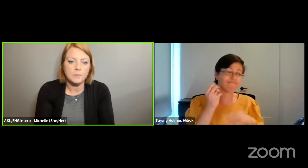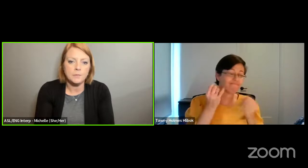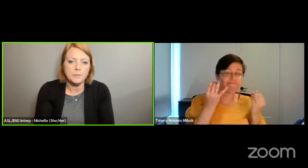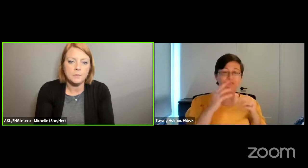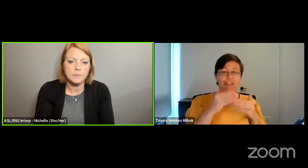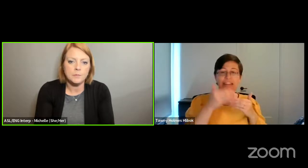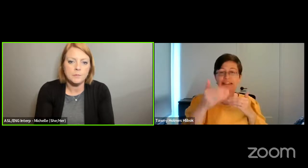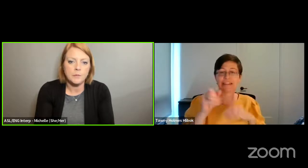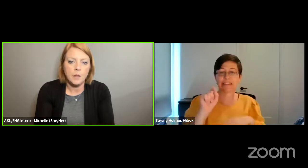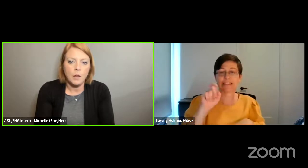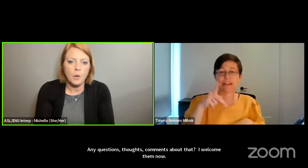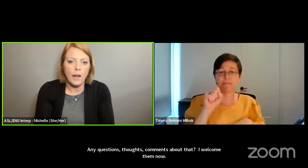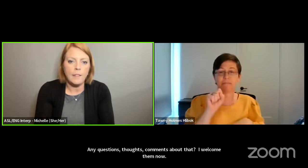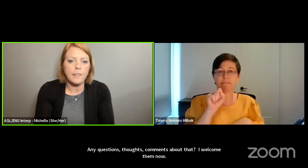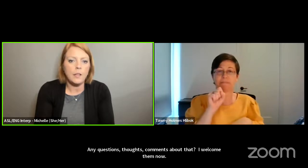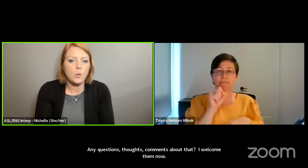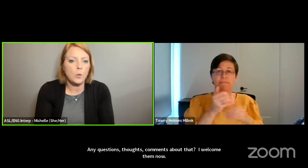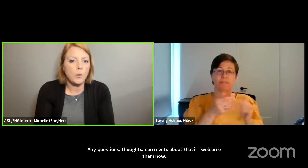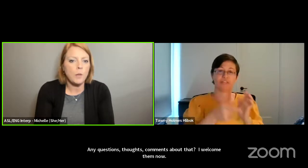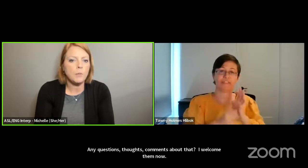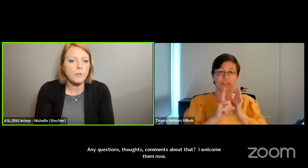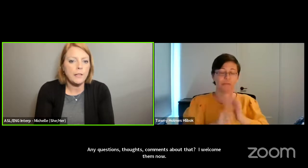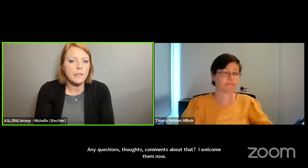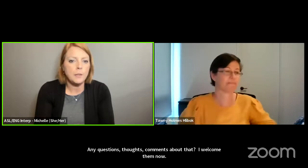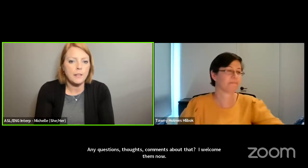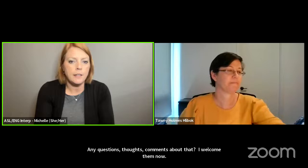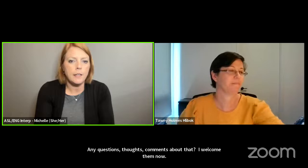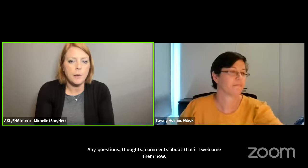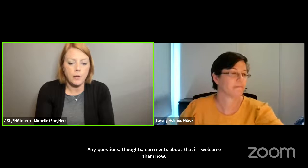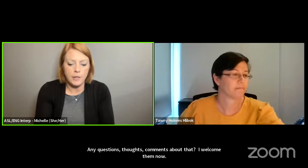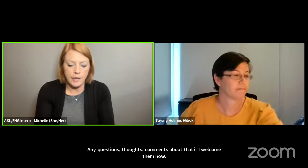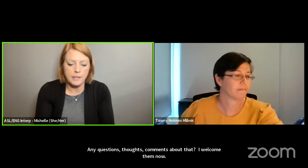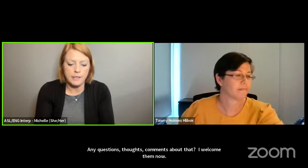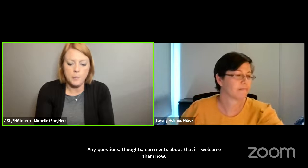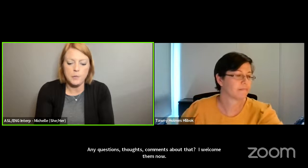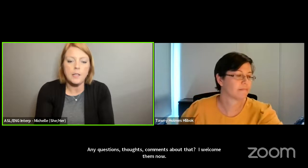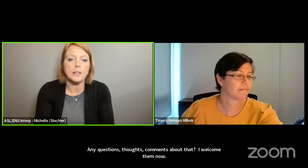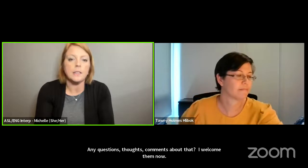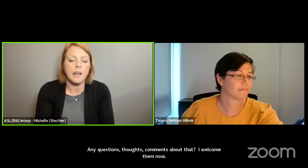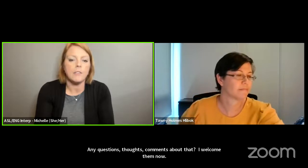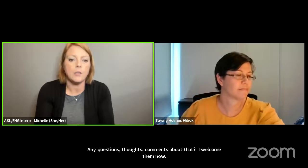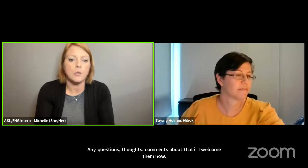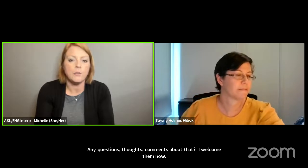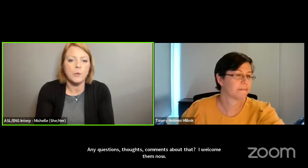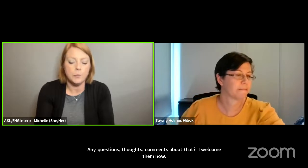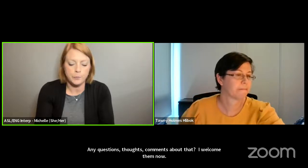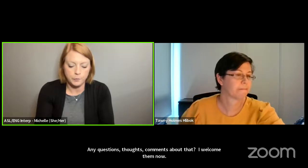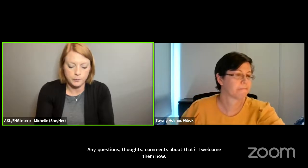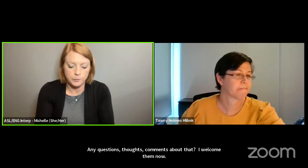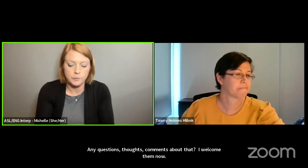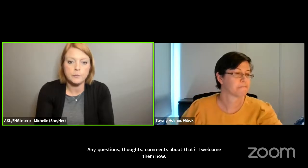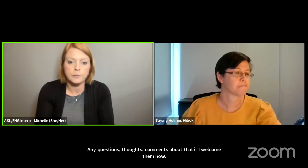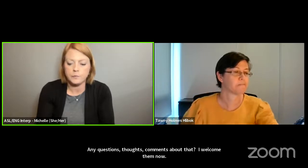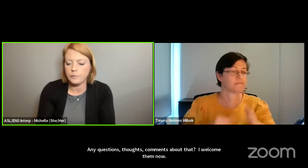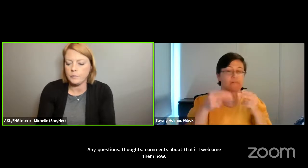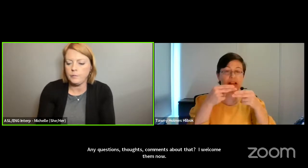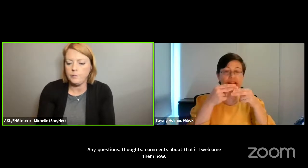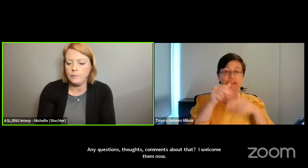Okay. I think we're probably ready to be thinking about the next steps and to have a little review.